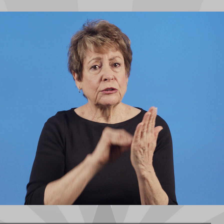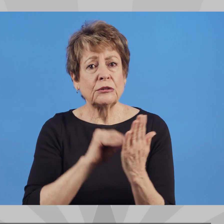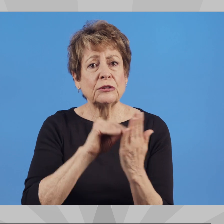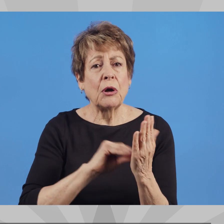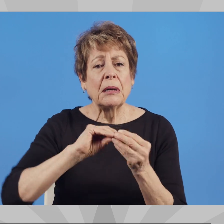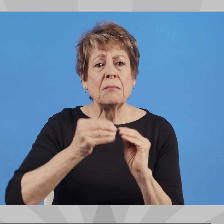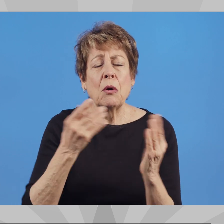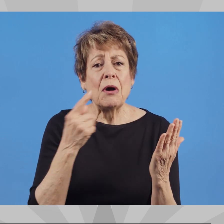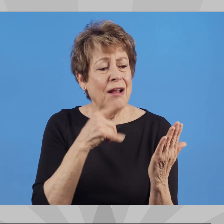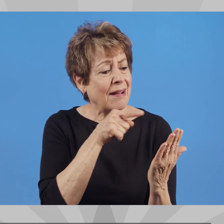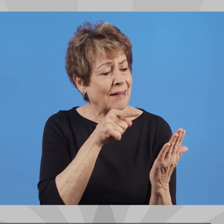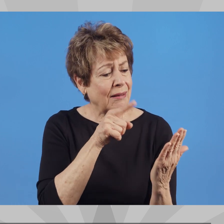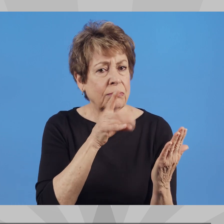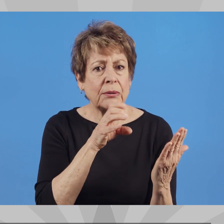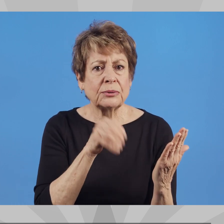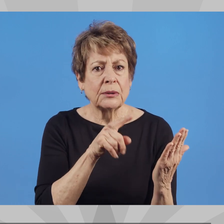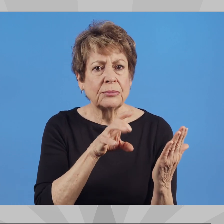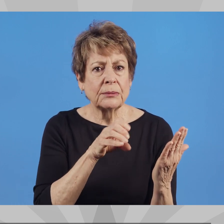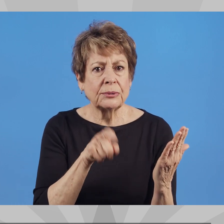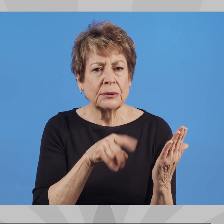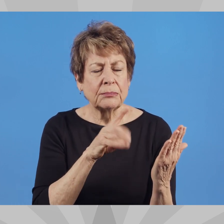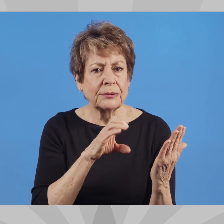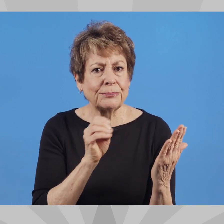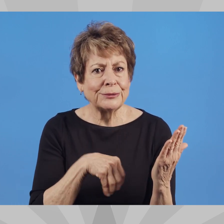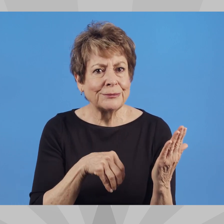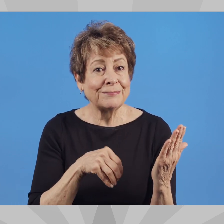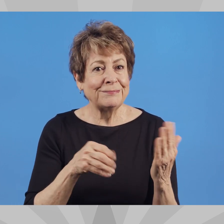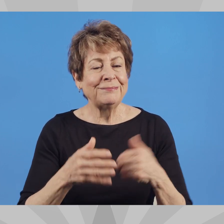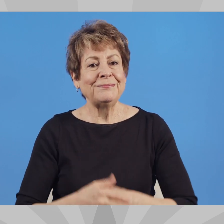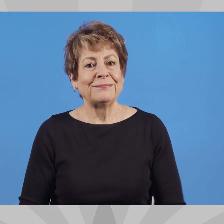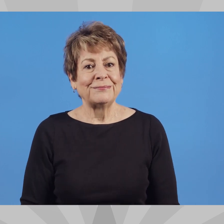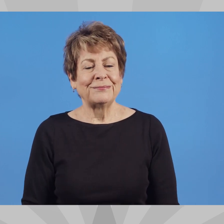His conservative scorecards are 100%.